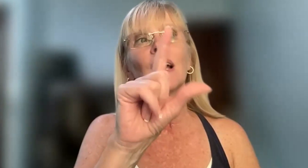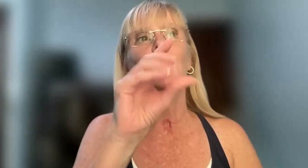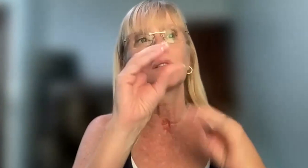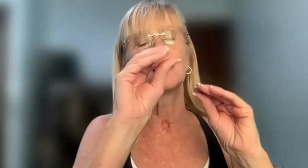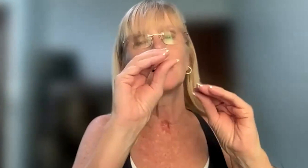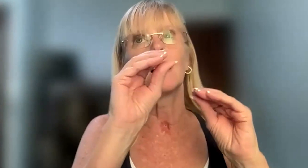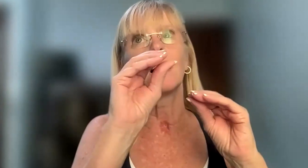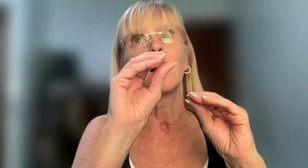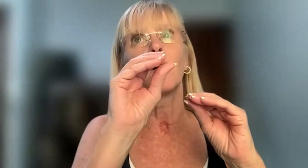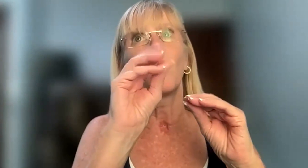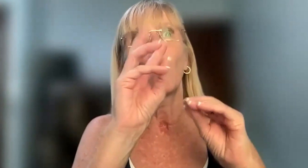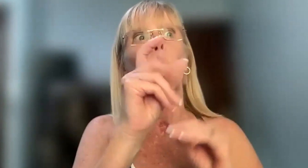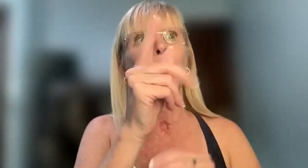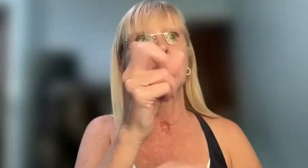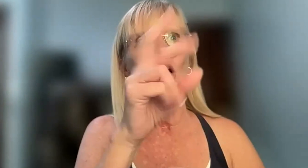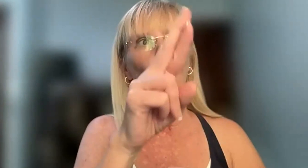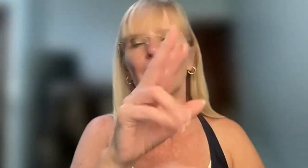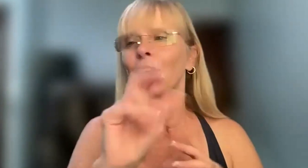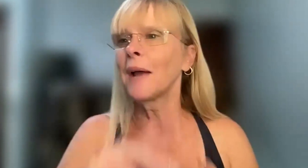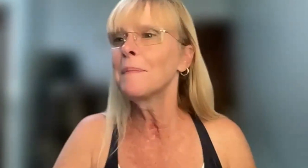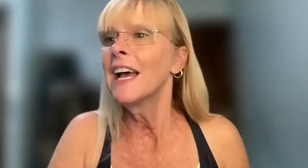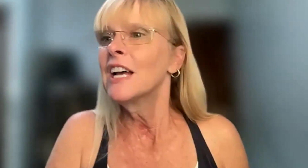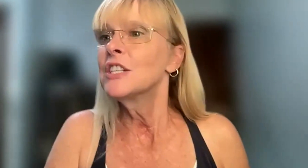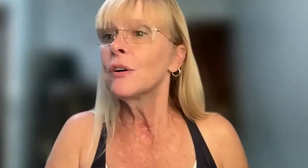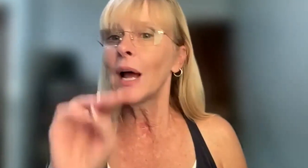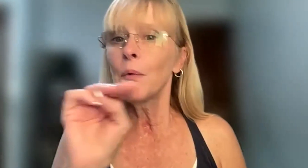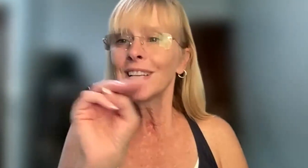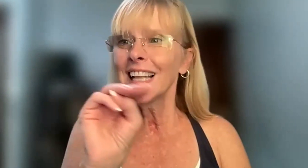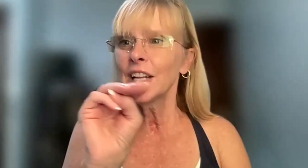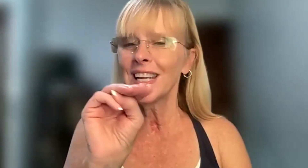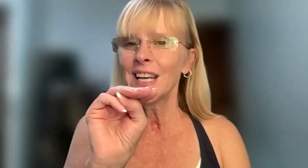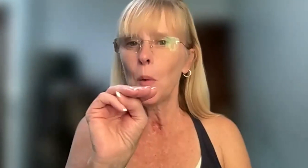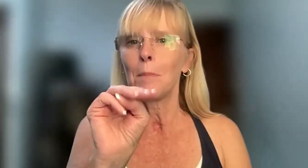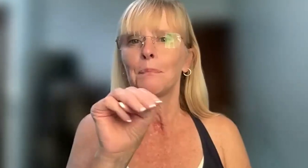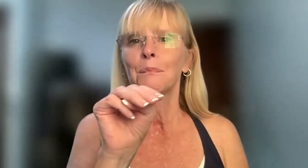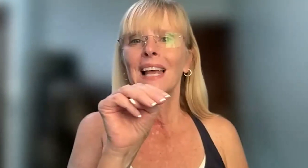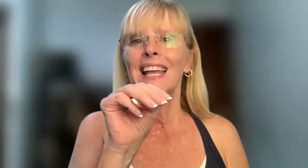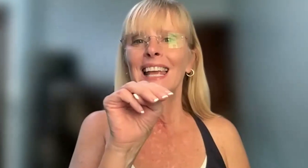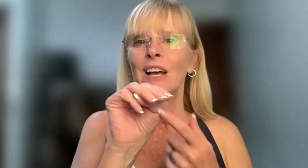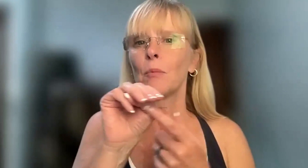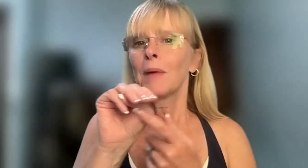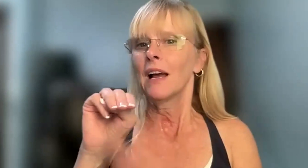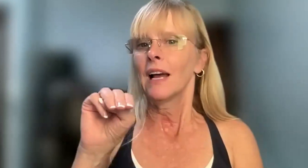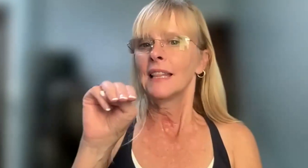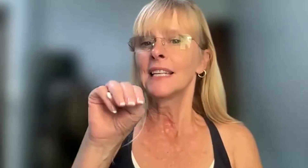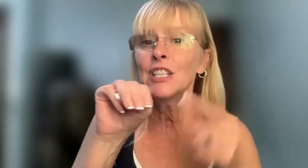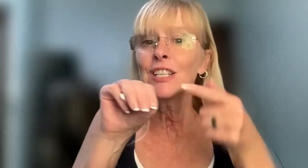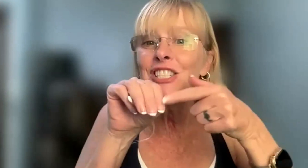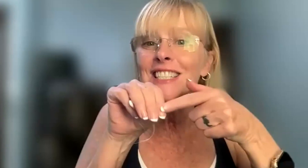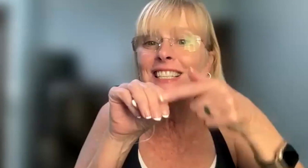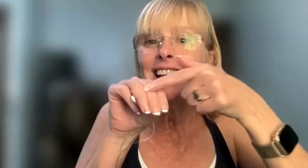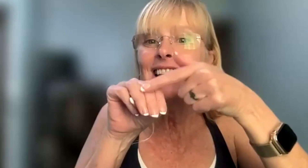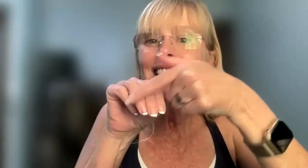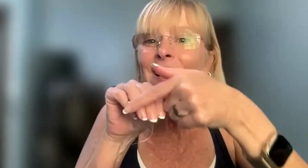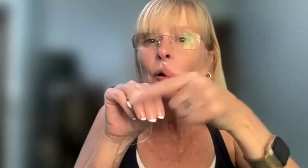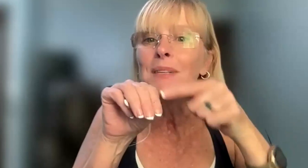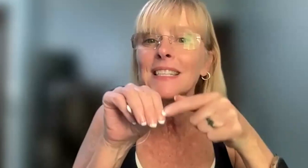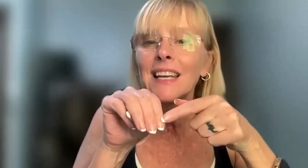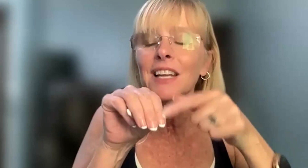bit.ly.asl webinar, okay? So now we're on the letter M. M. This looks just like the M, see? And you